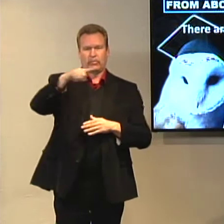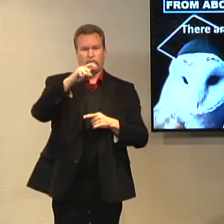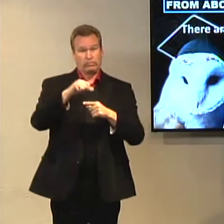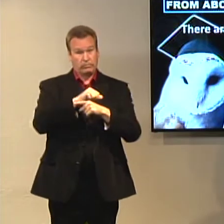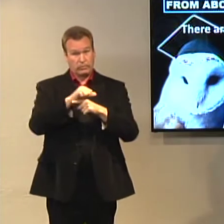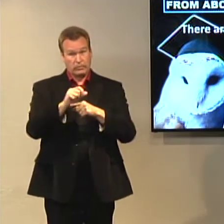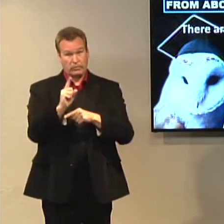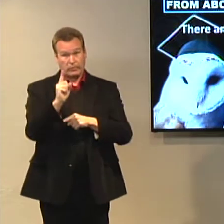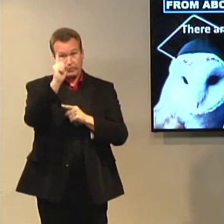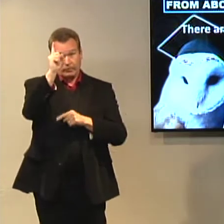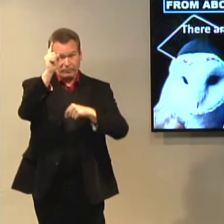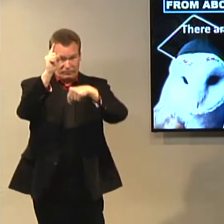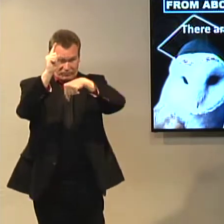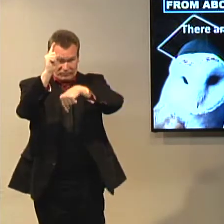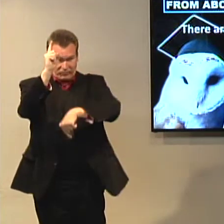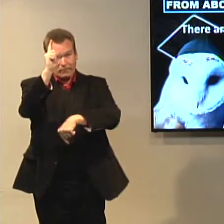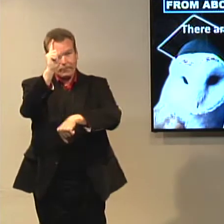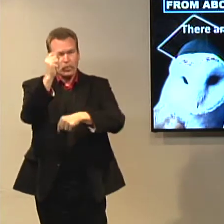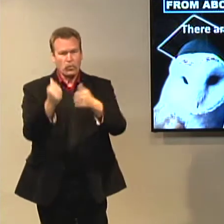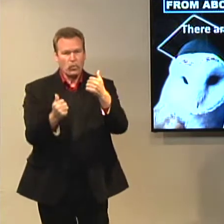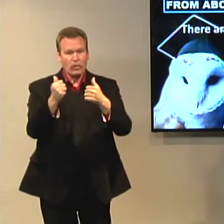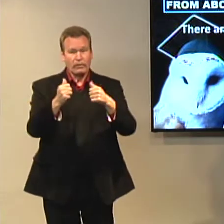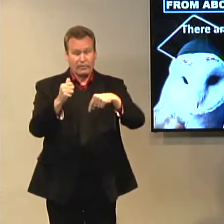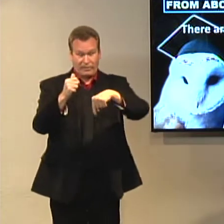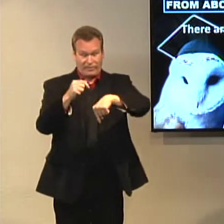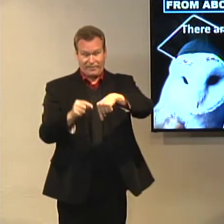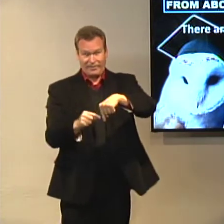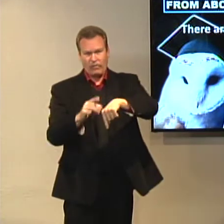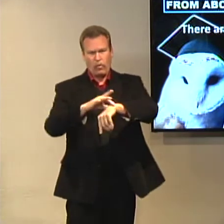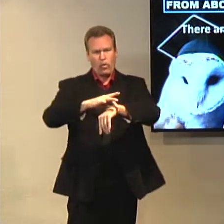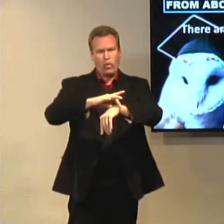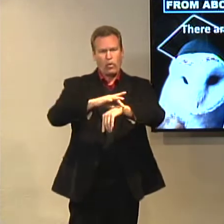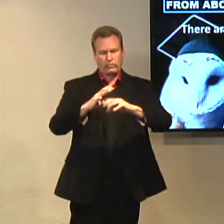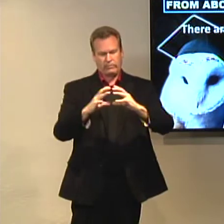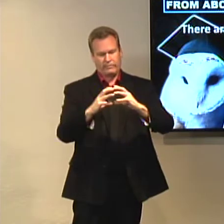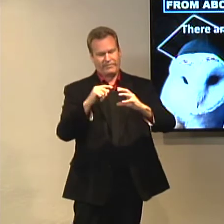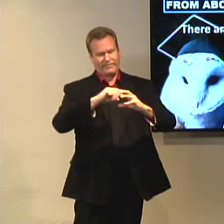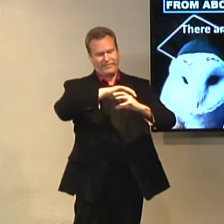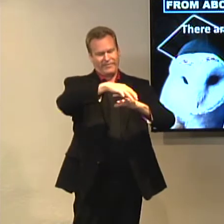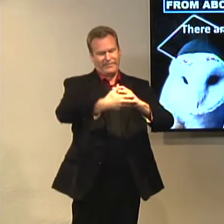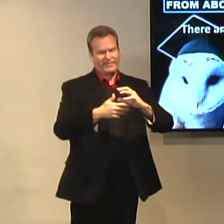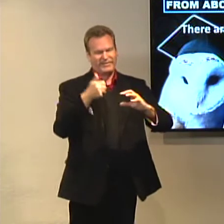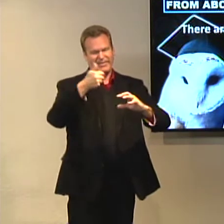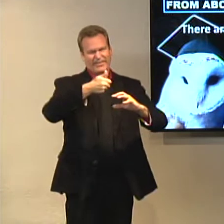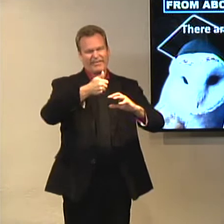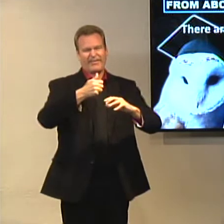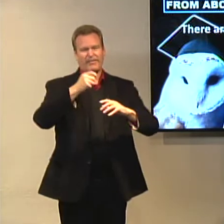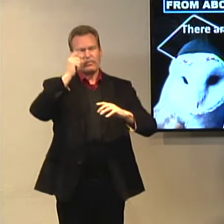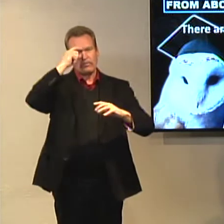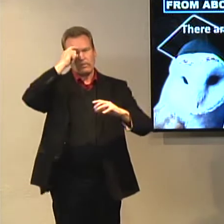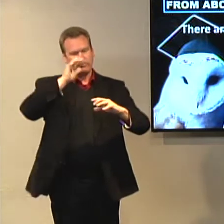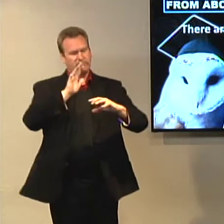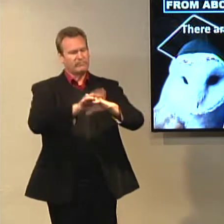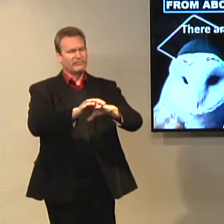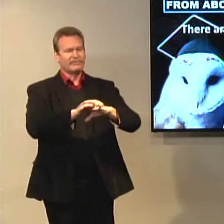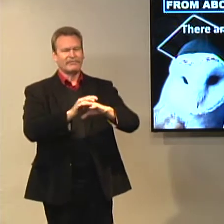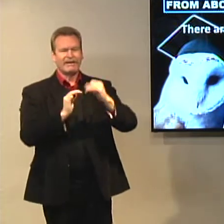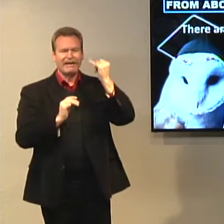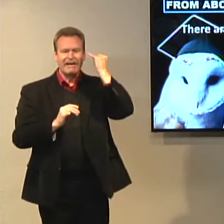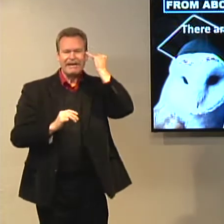And so you need to consider, are you practicing the wisdom that's from below, that's earthly? Or are you practicing the wisdom